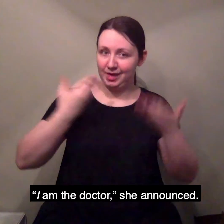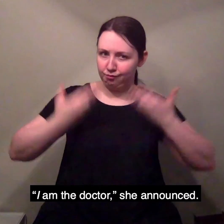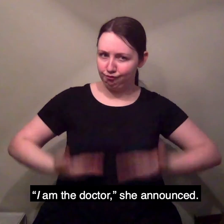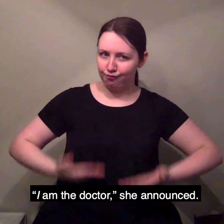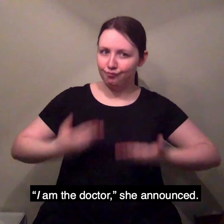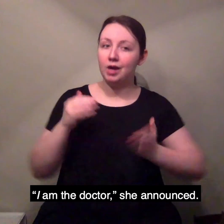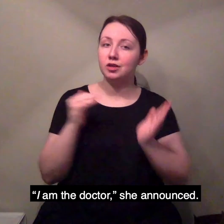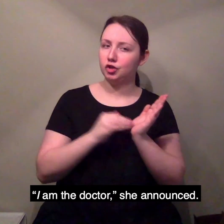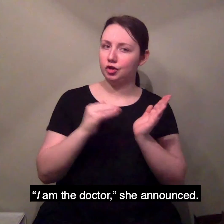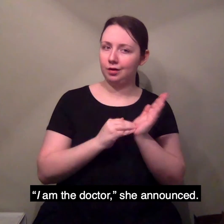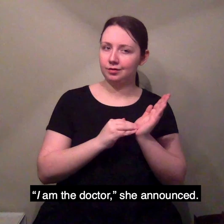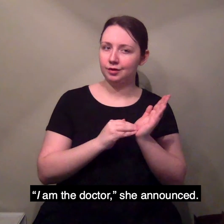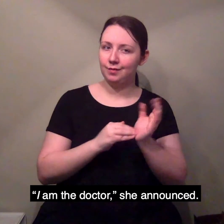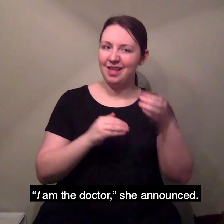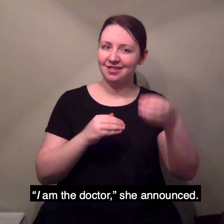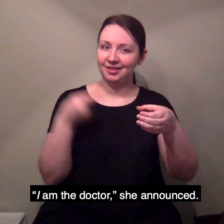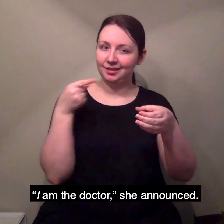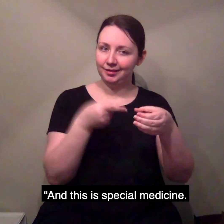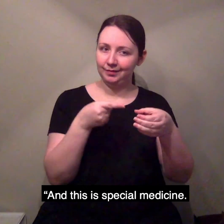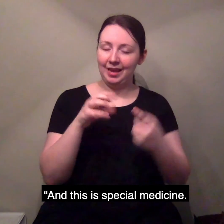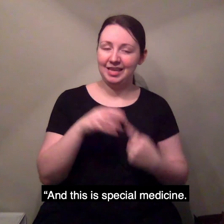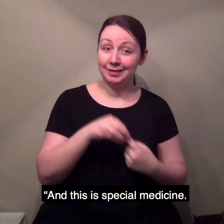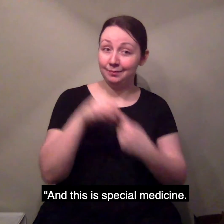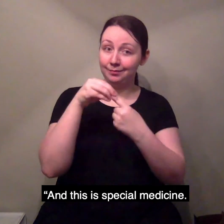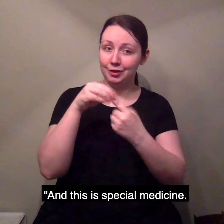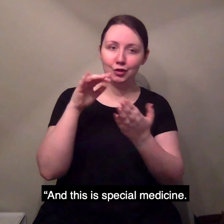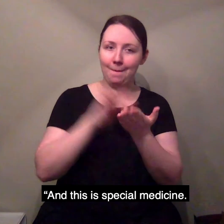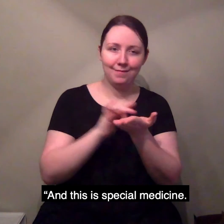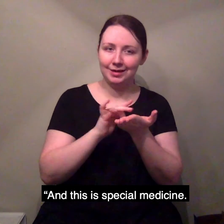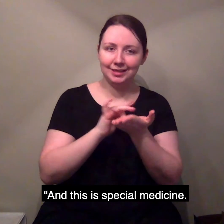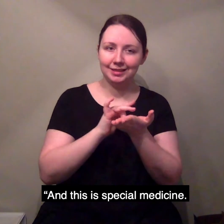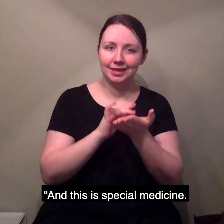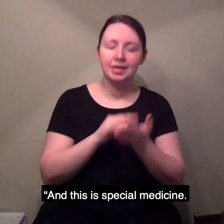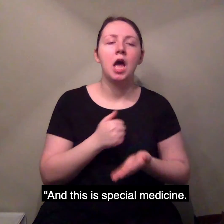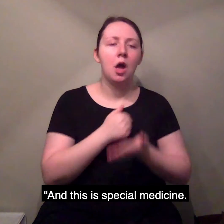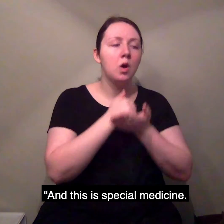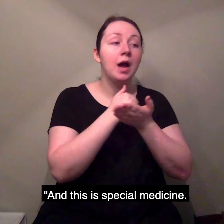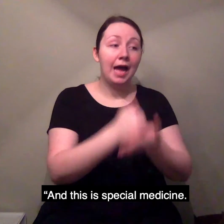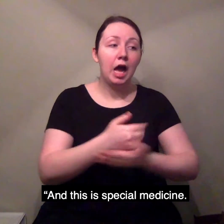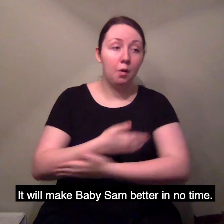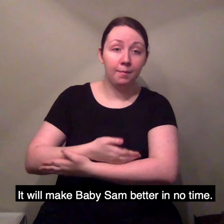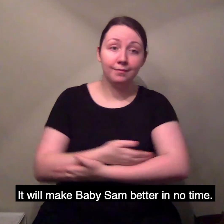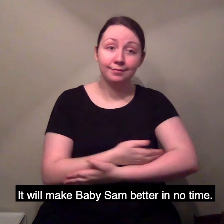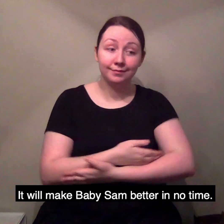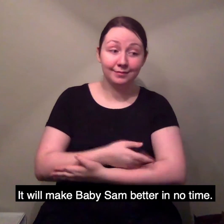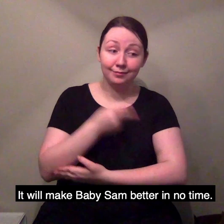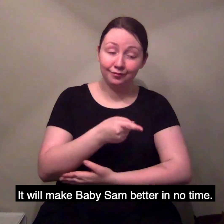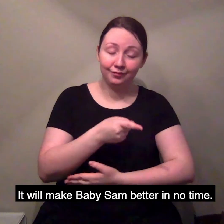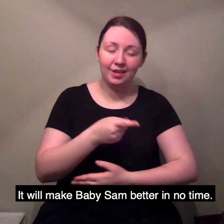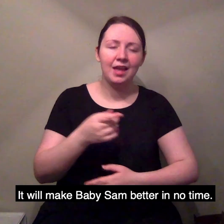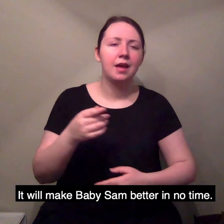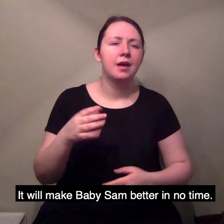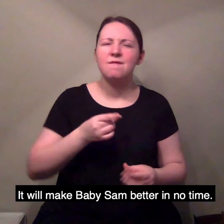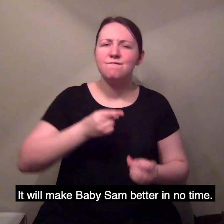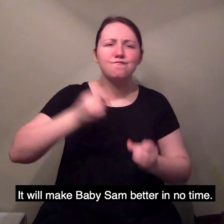"I am the doctor," she announced, "and this is special medicine. It will make baby Sam better in no